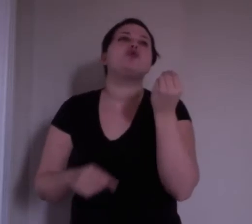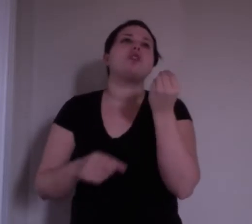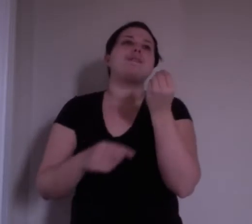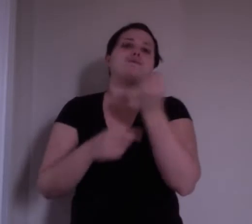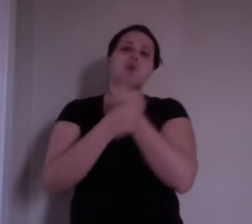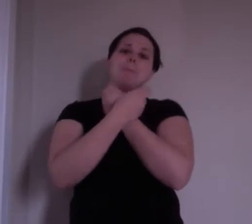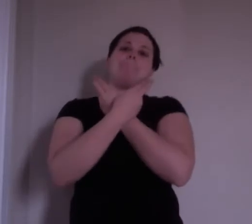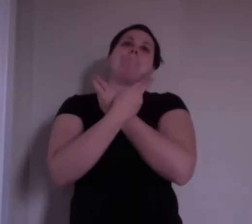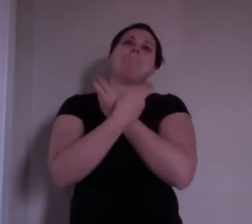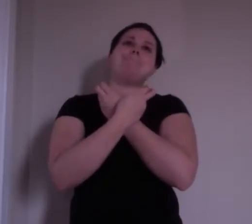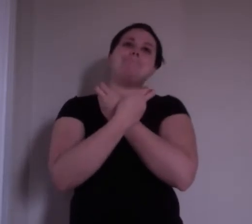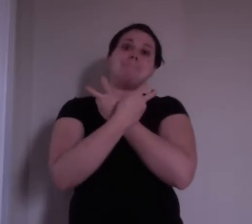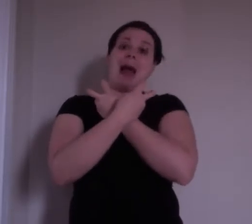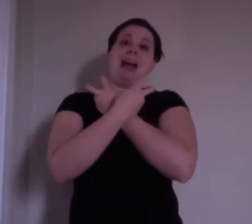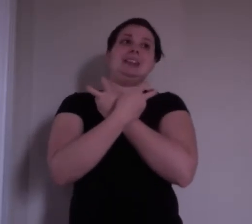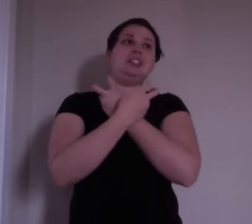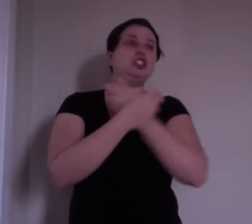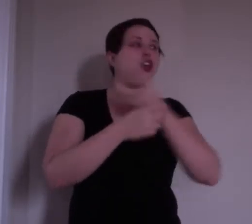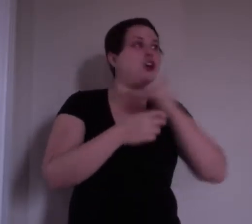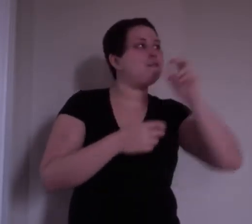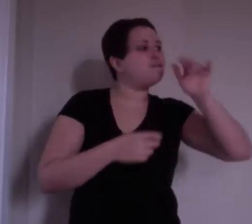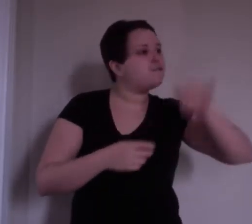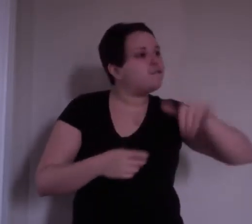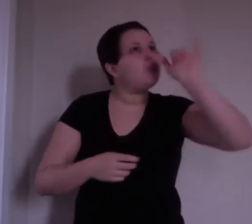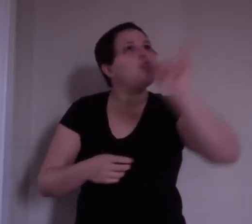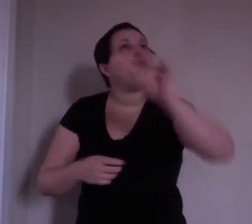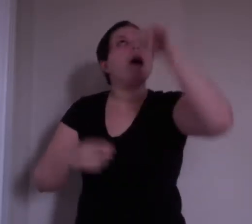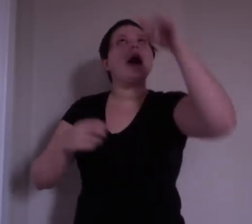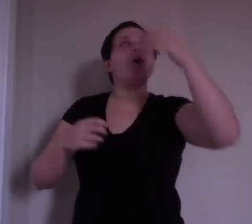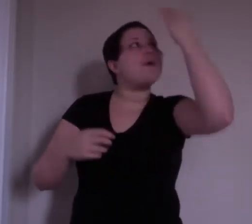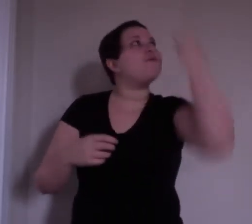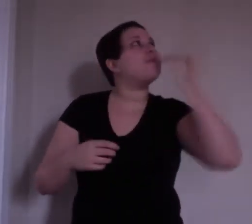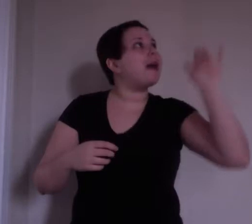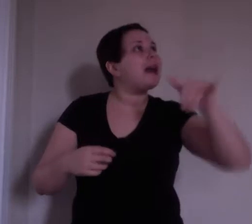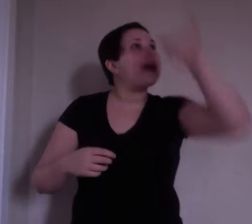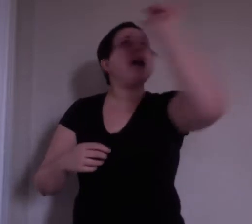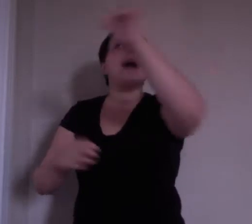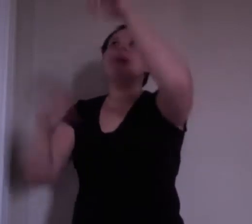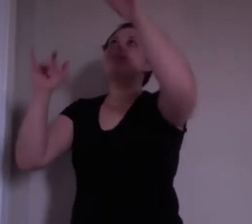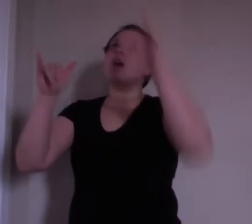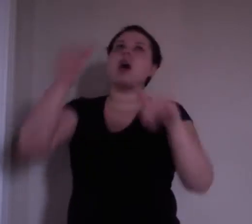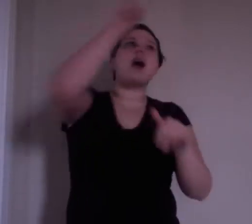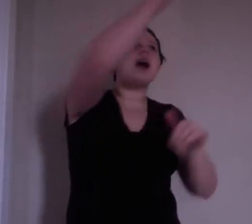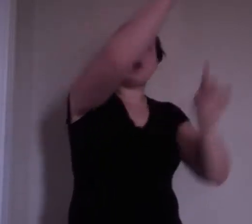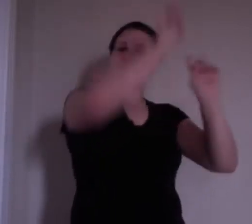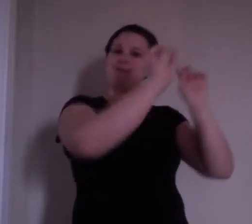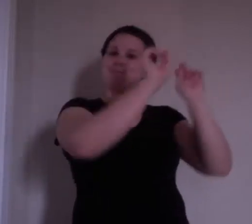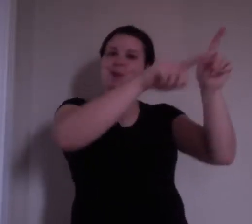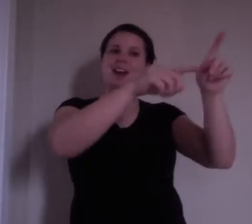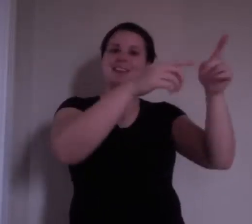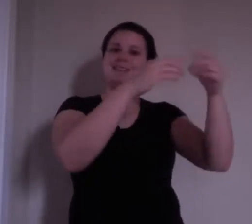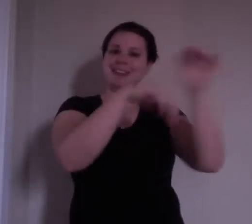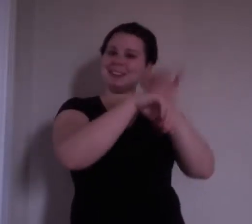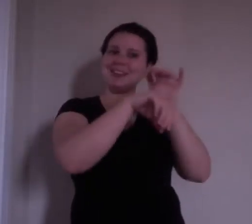and into the night sky. Apparently what had happened, or it's the best guess of the experts, is that two bats